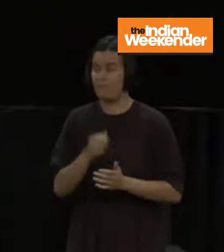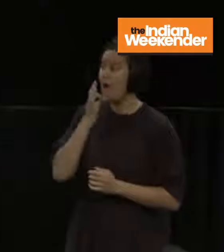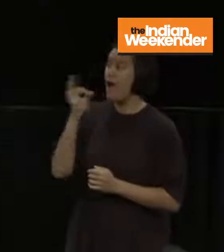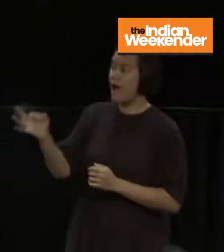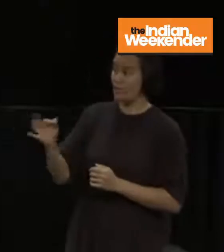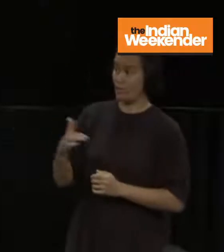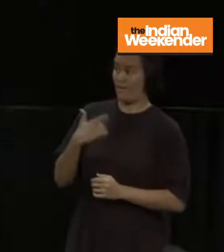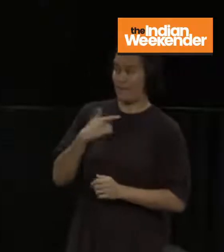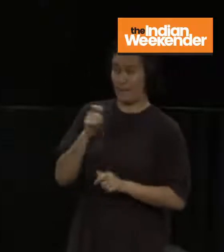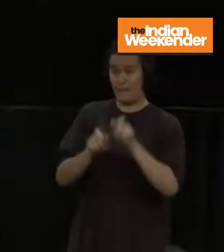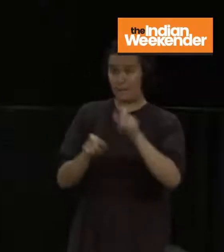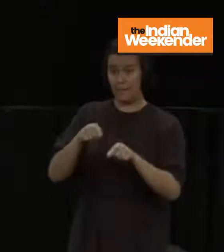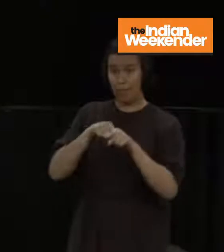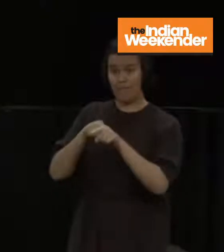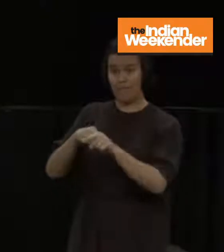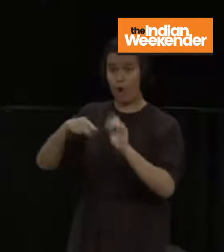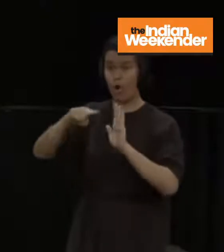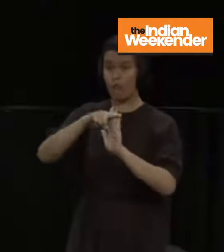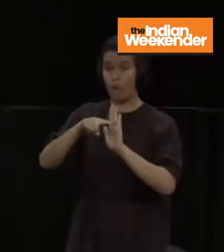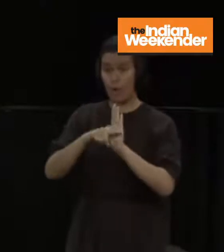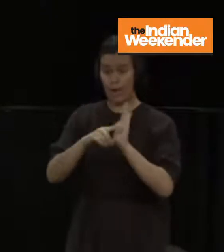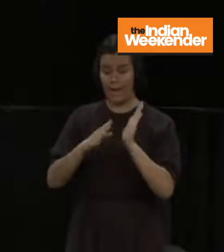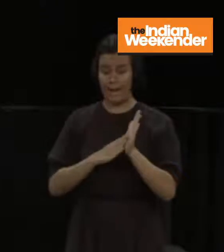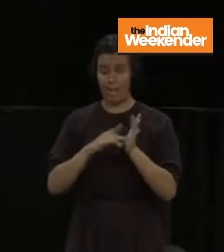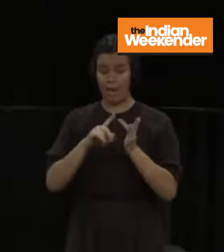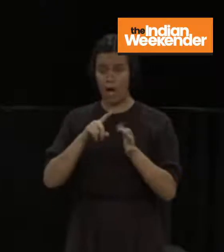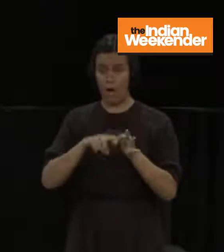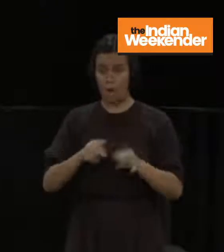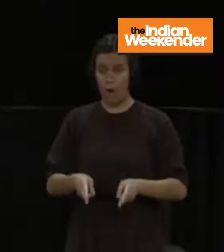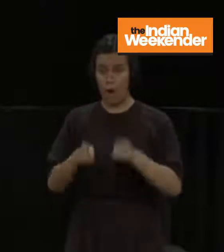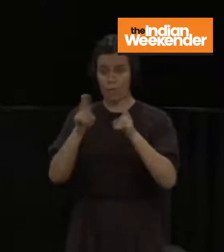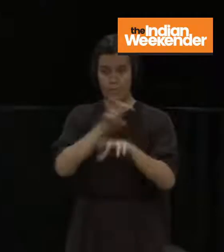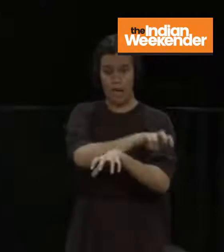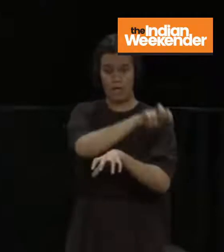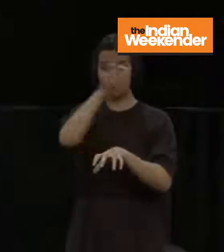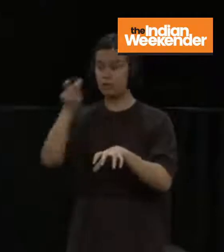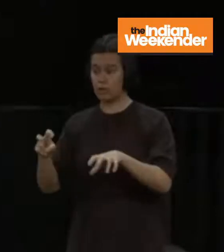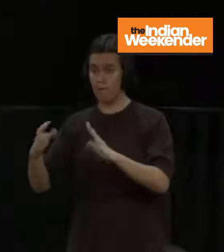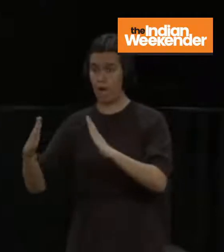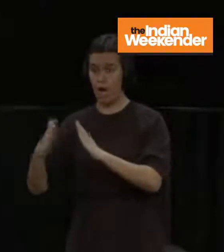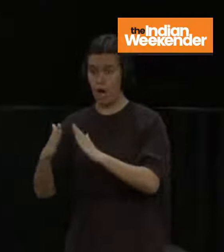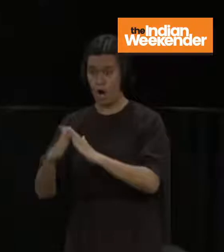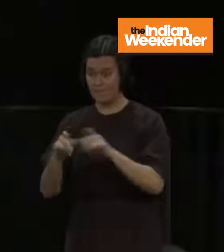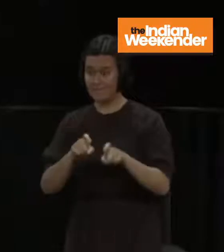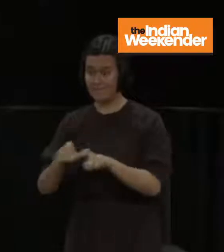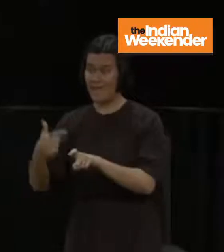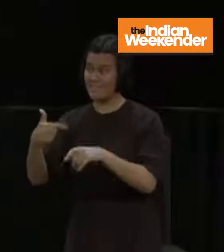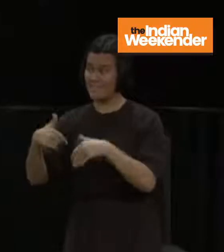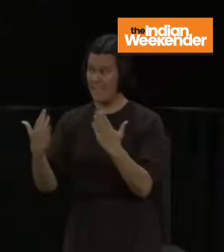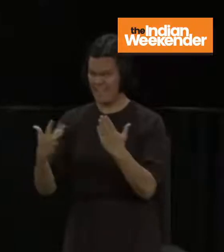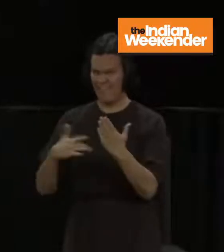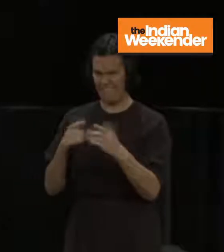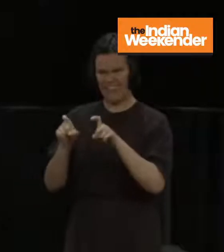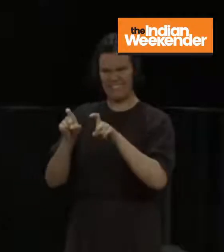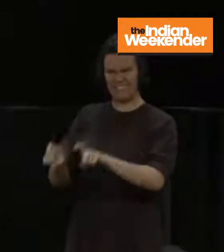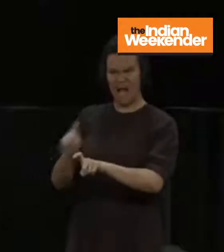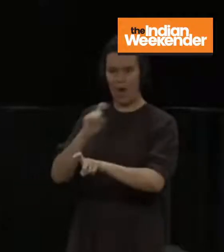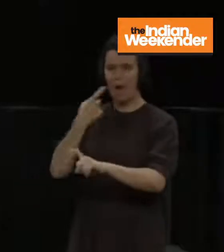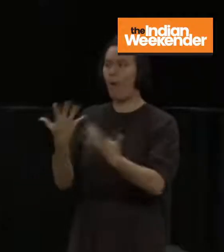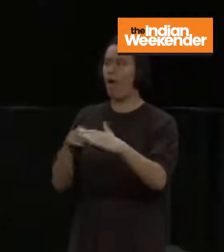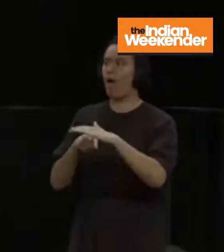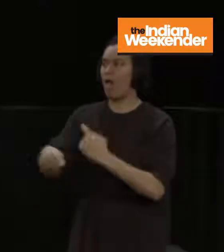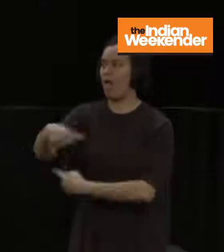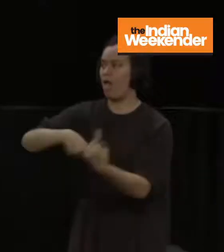home isolation? One of the reasons that we're stepping that out in the way that we do is that we acknowledge that there'll be more risk with more